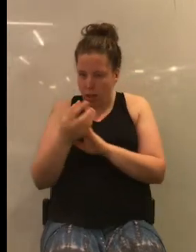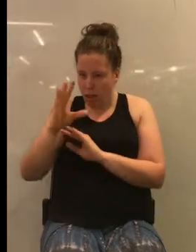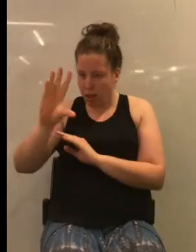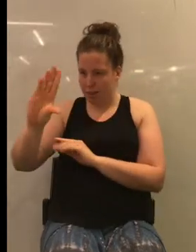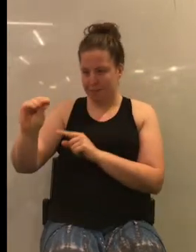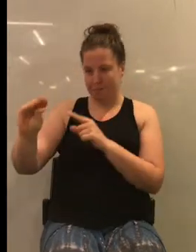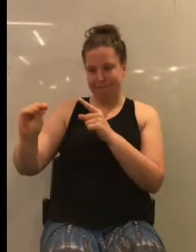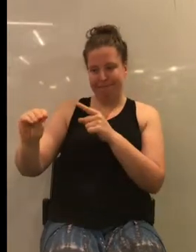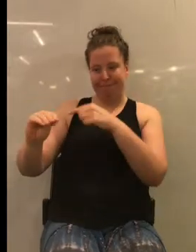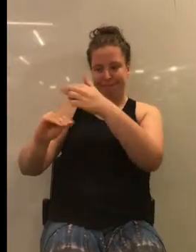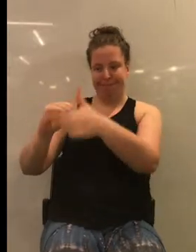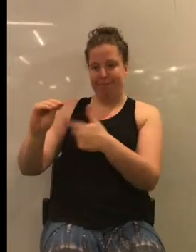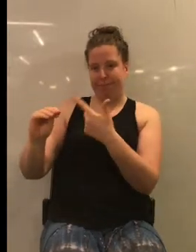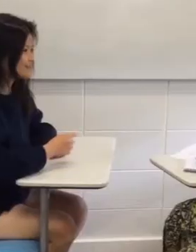into a full-handed duck.